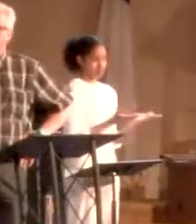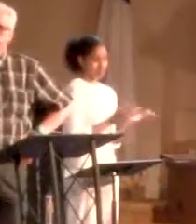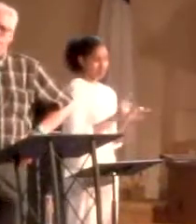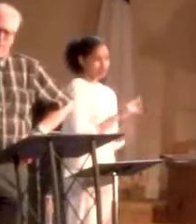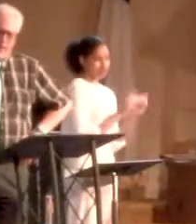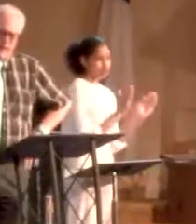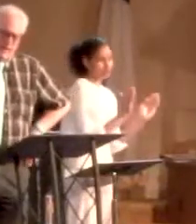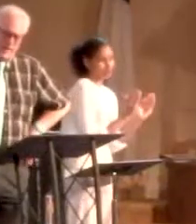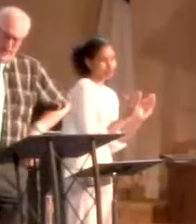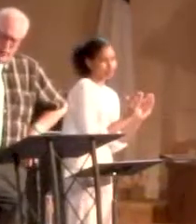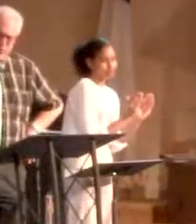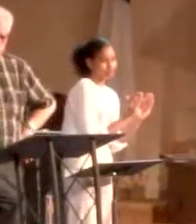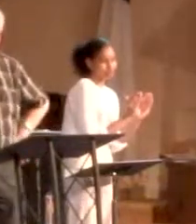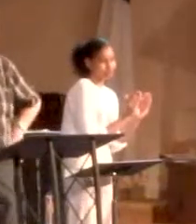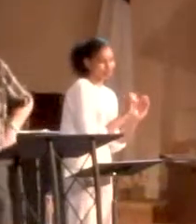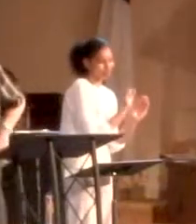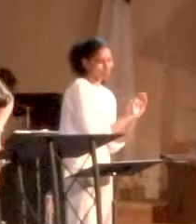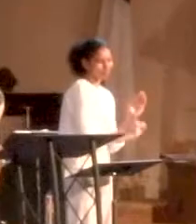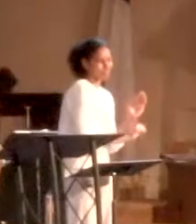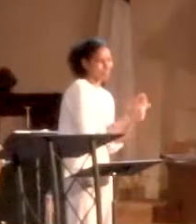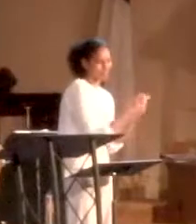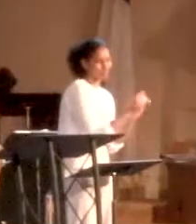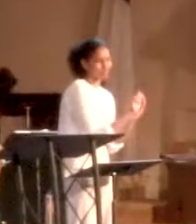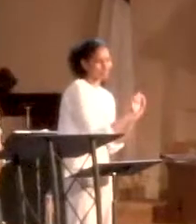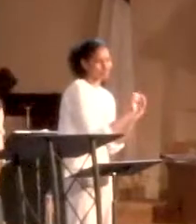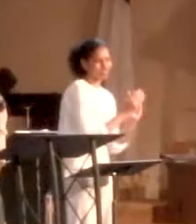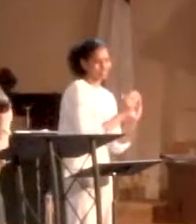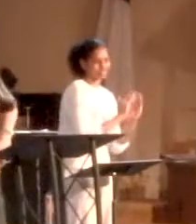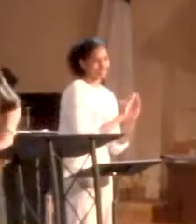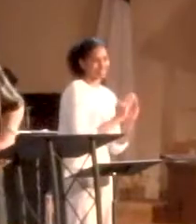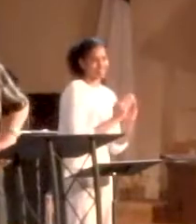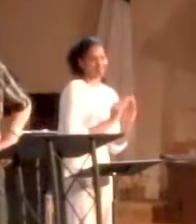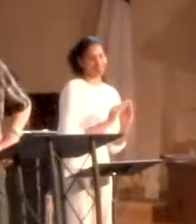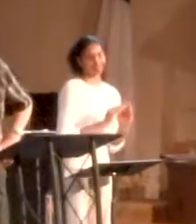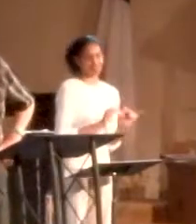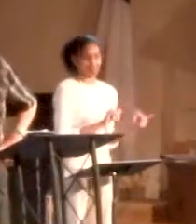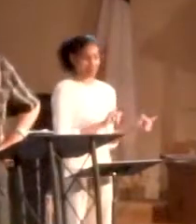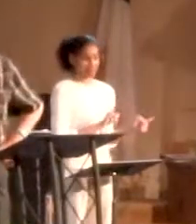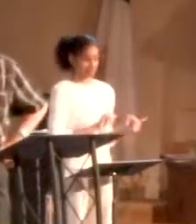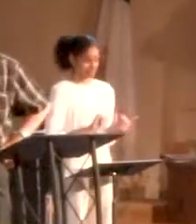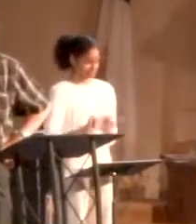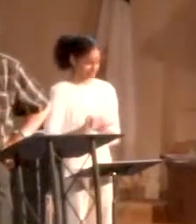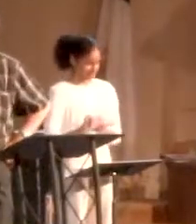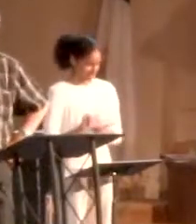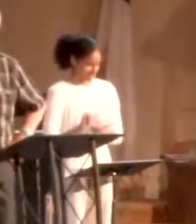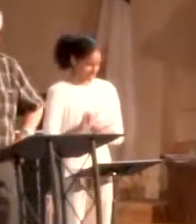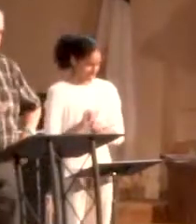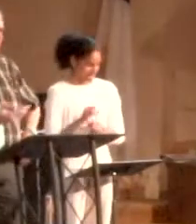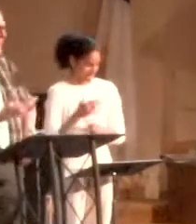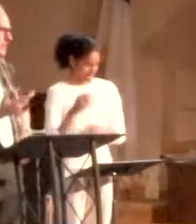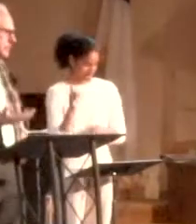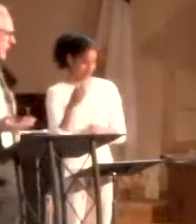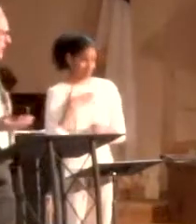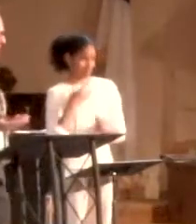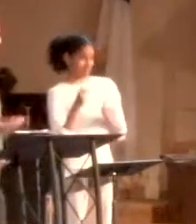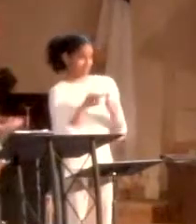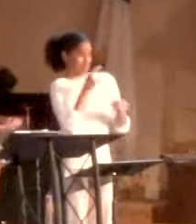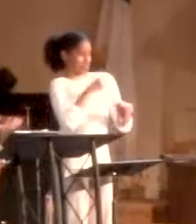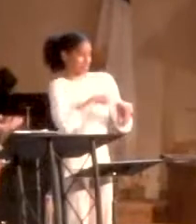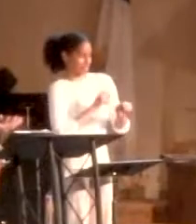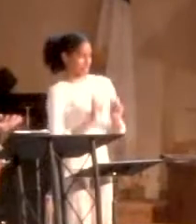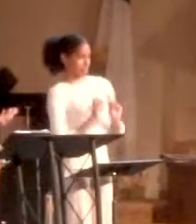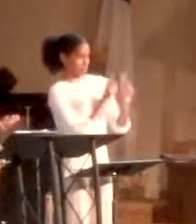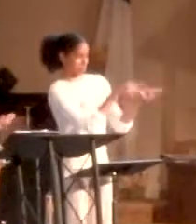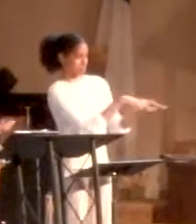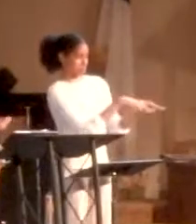small South Georgia town. It was my first time in the pulpit. I was doing a trial